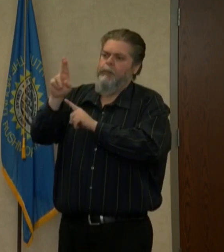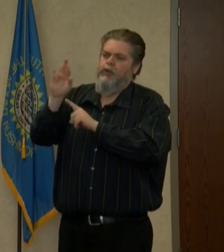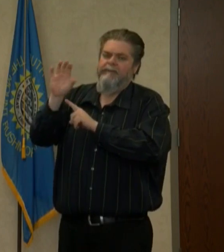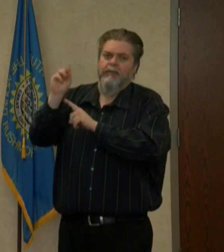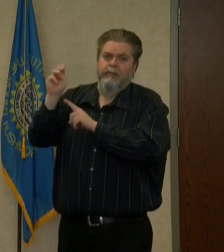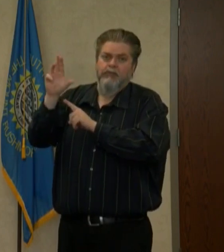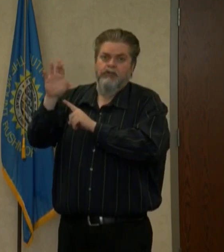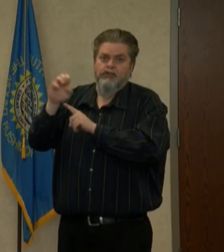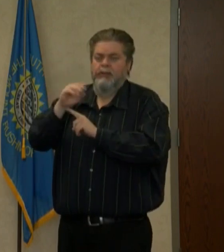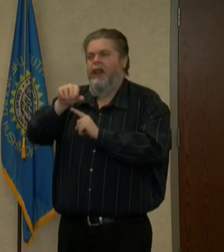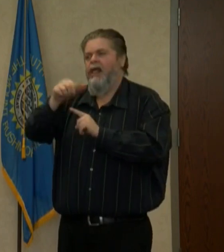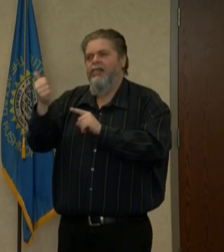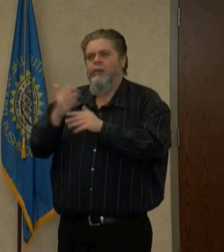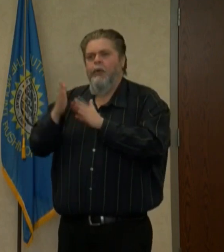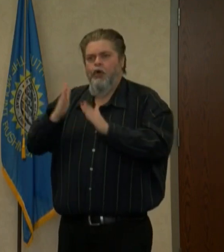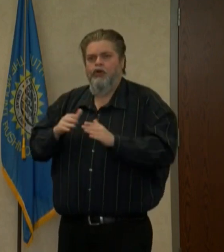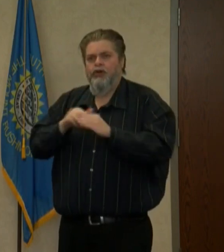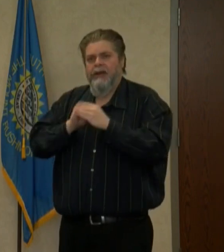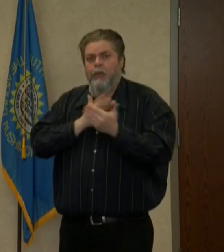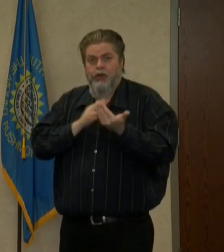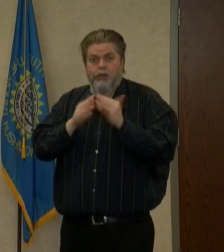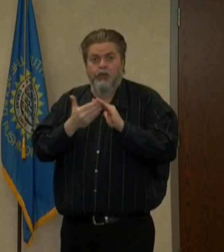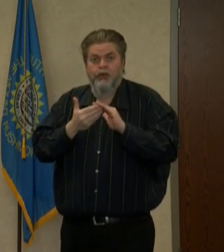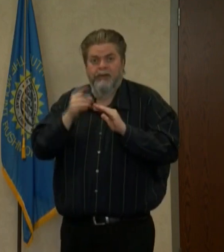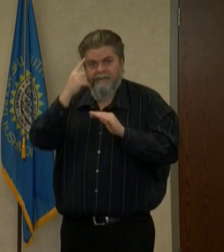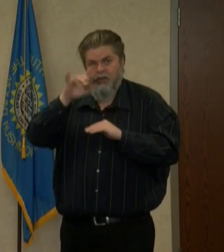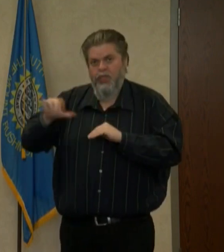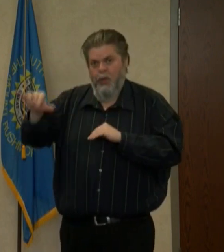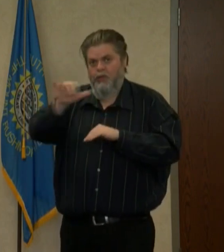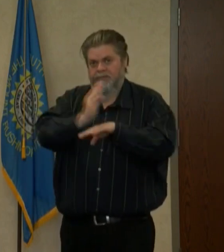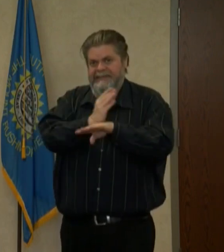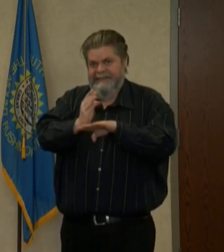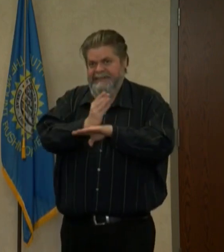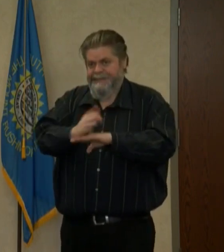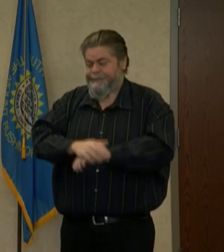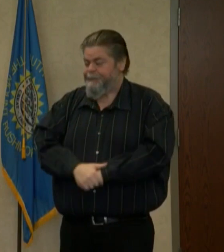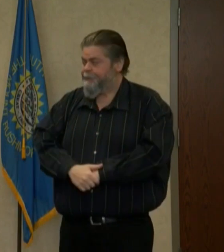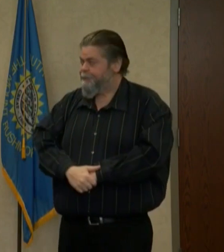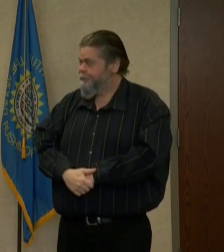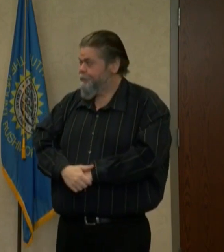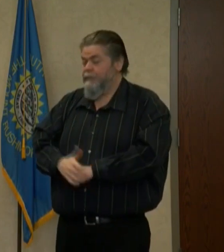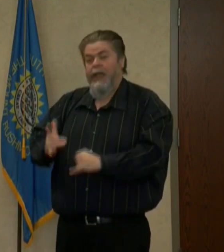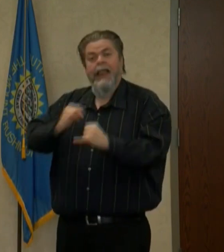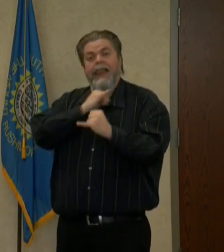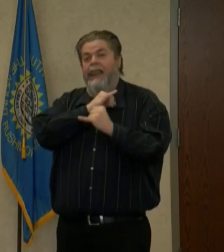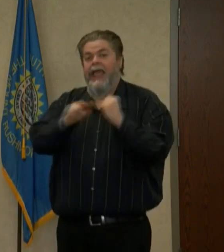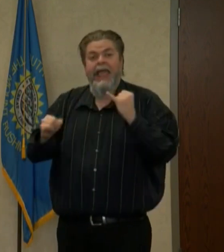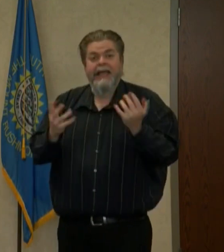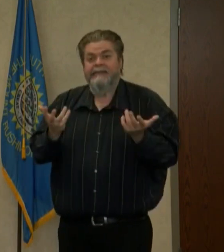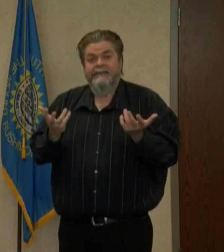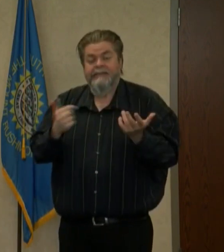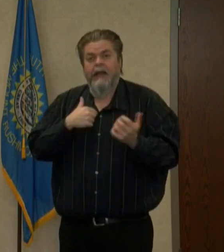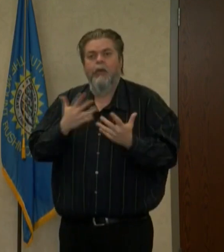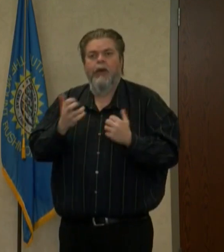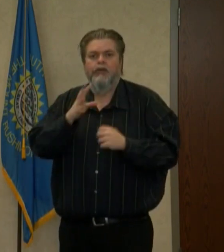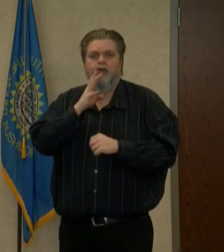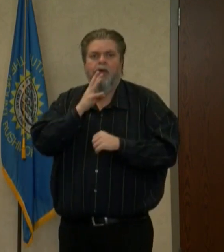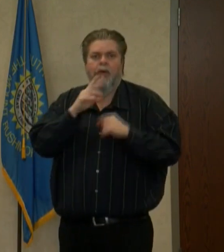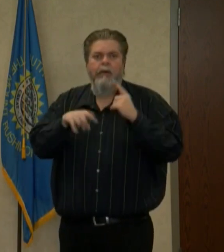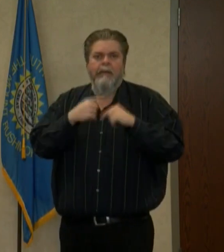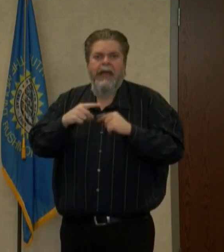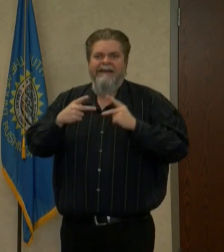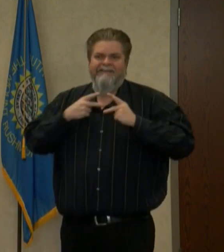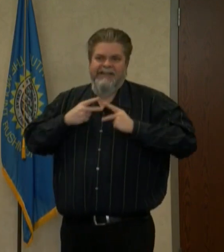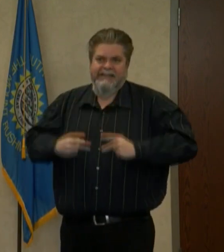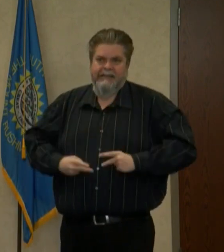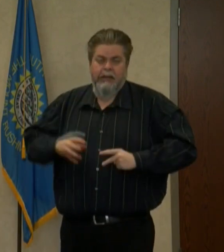other partners in our community on working with those businesses. Lastly, I also want to talk a little bit about